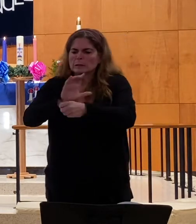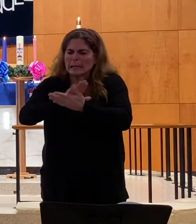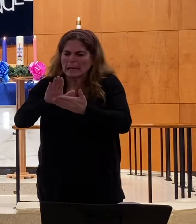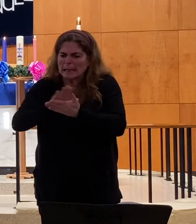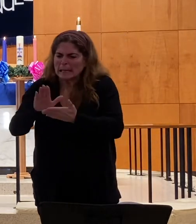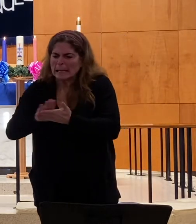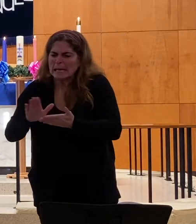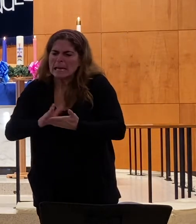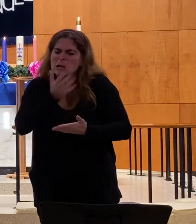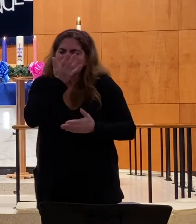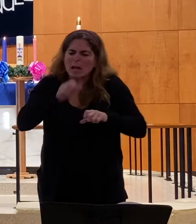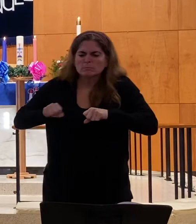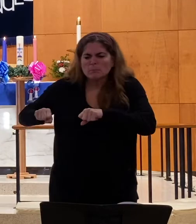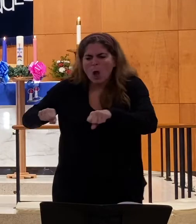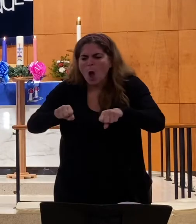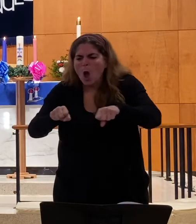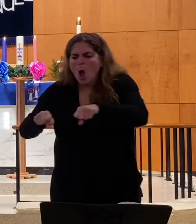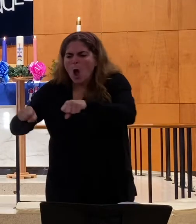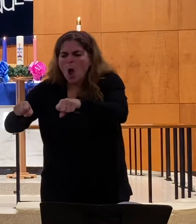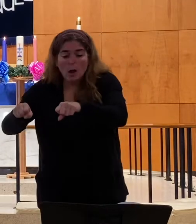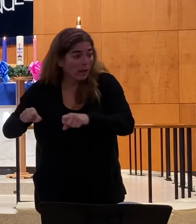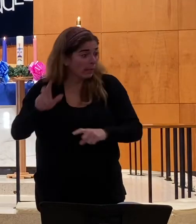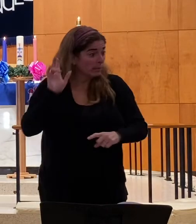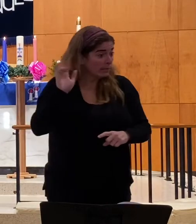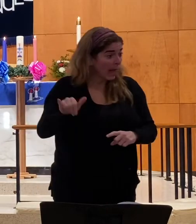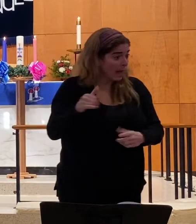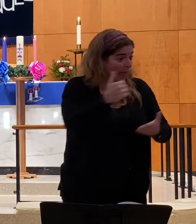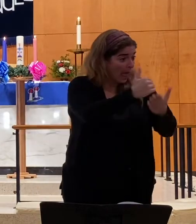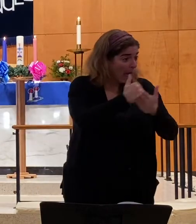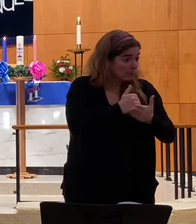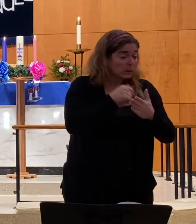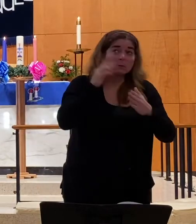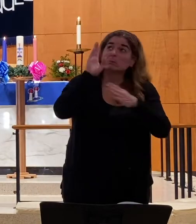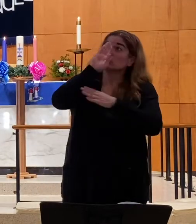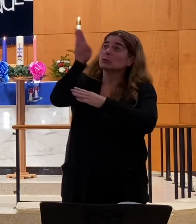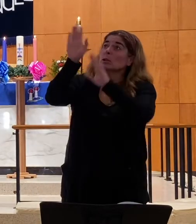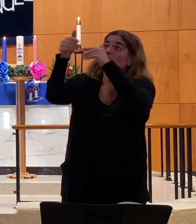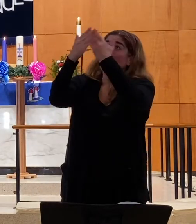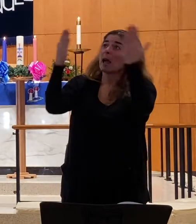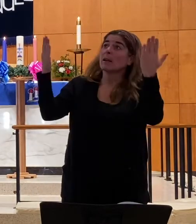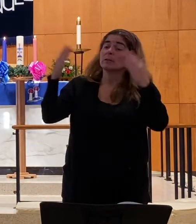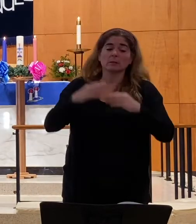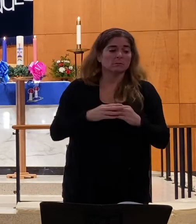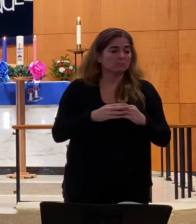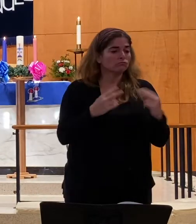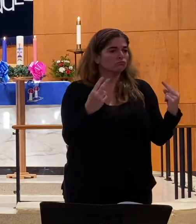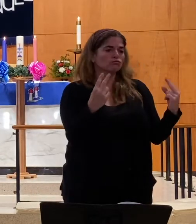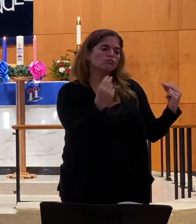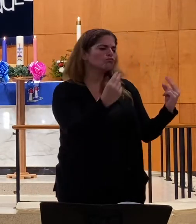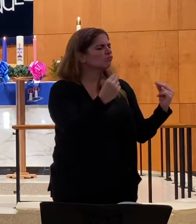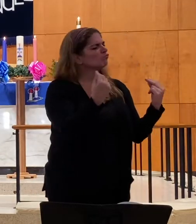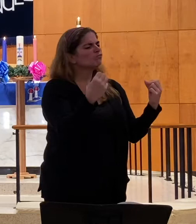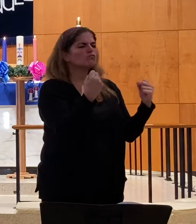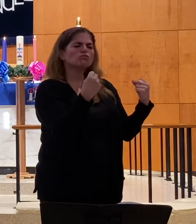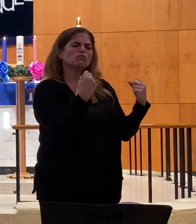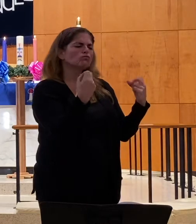and kept everything neat and tidy, would that get me into heaven? Again, the answer was no.